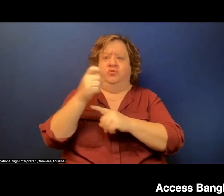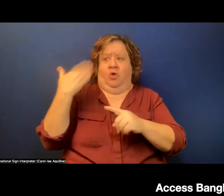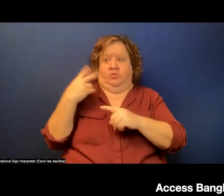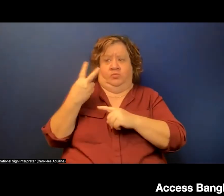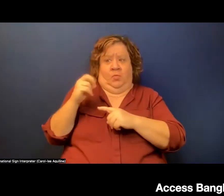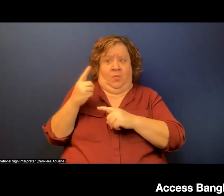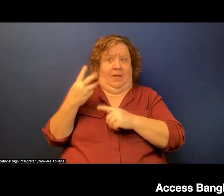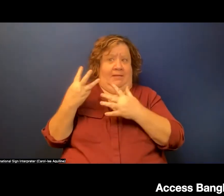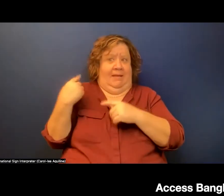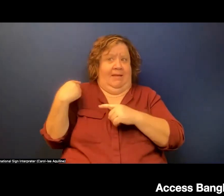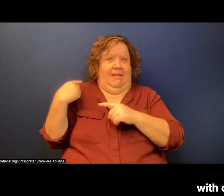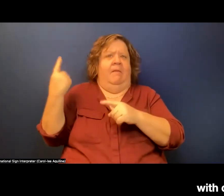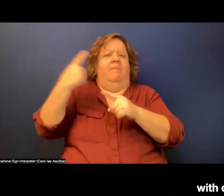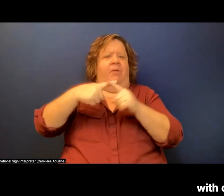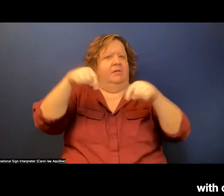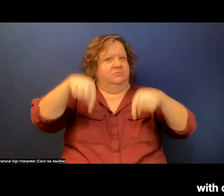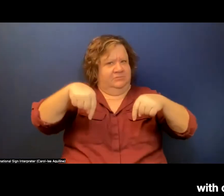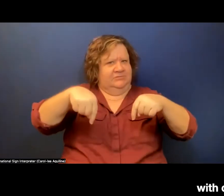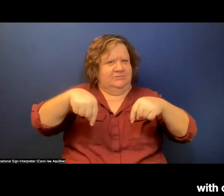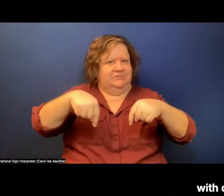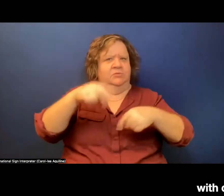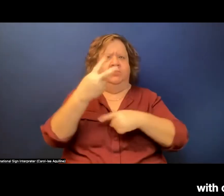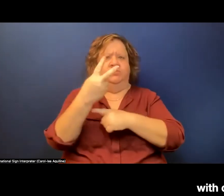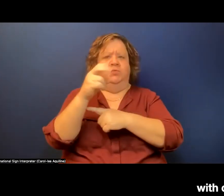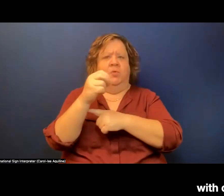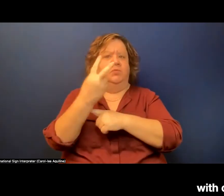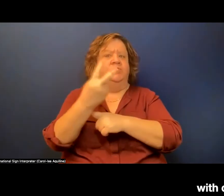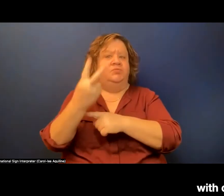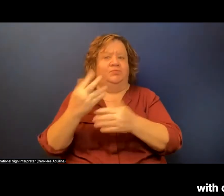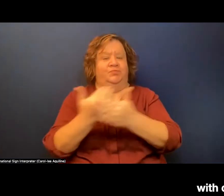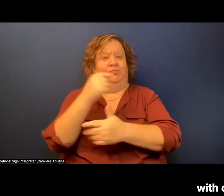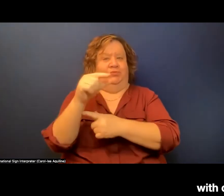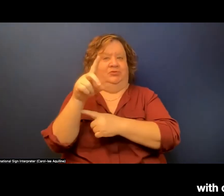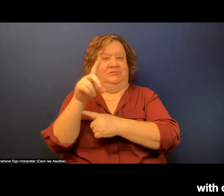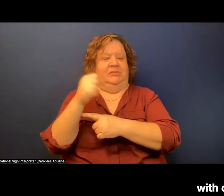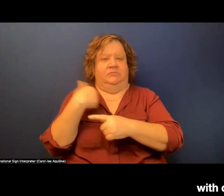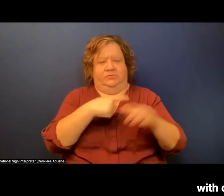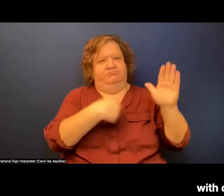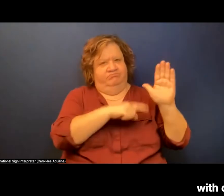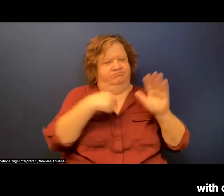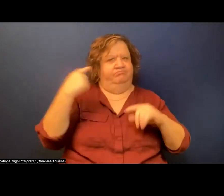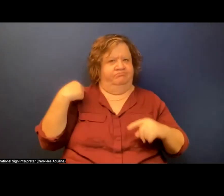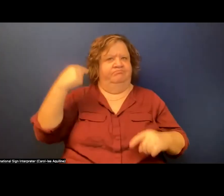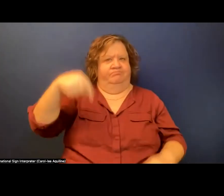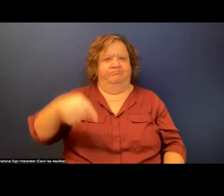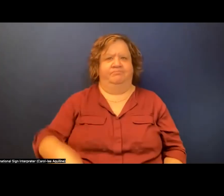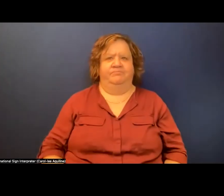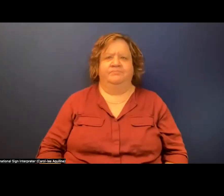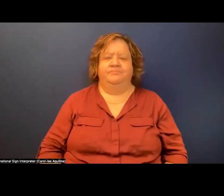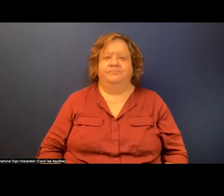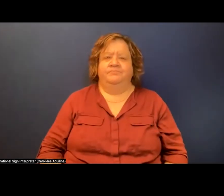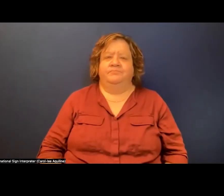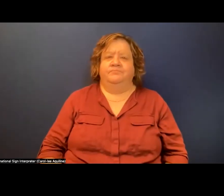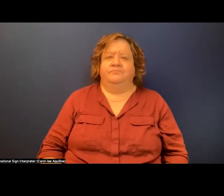Access Bangladesh Foundation is a leading organization of persons with disabilities working in Bangladesh since 2008